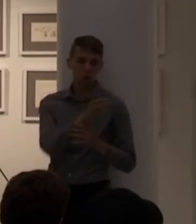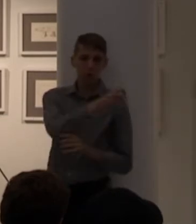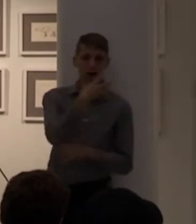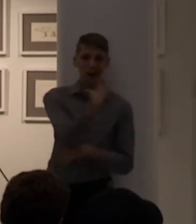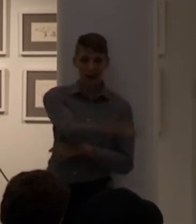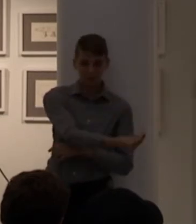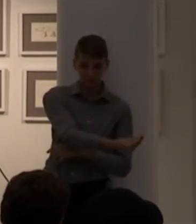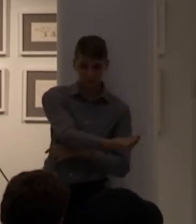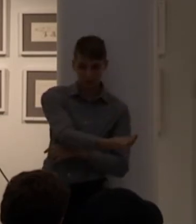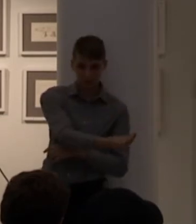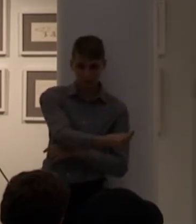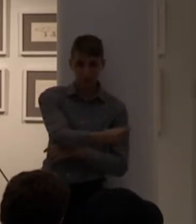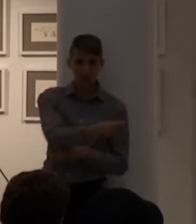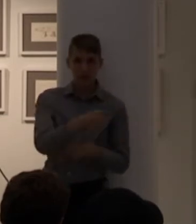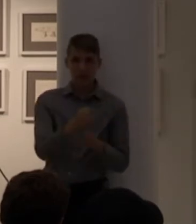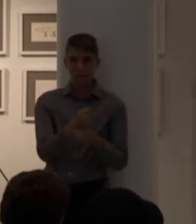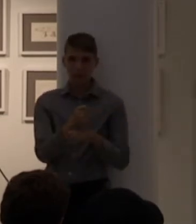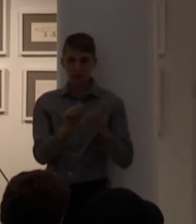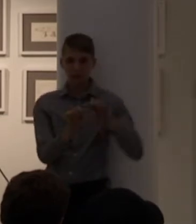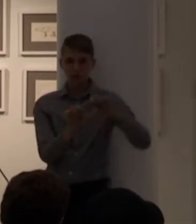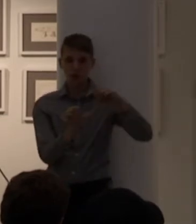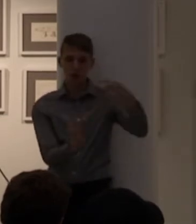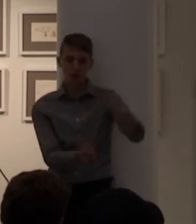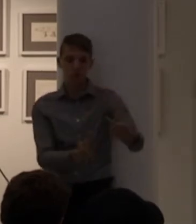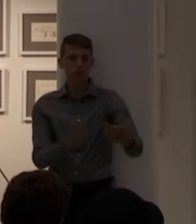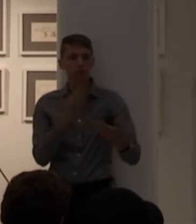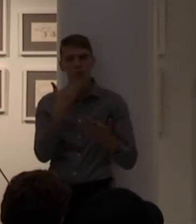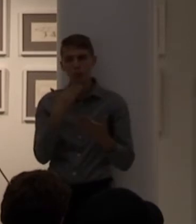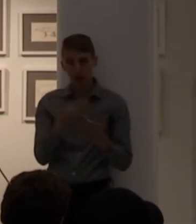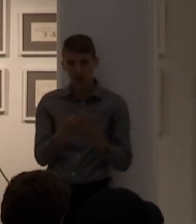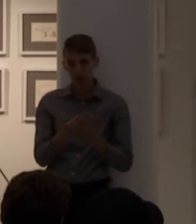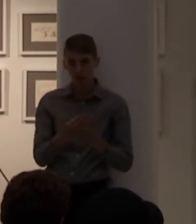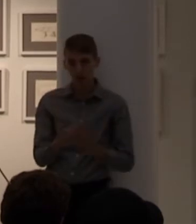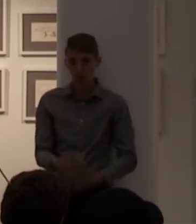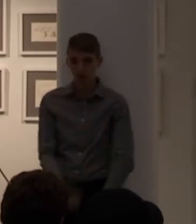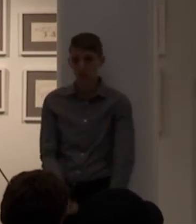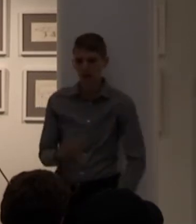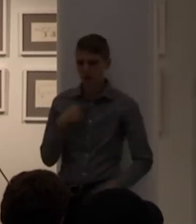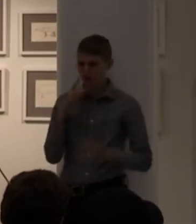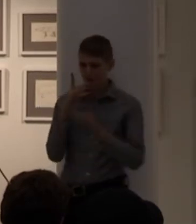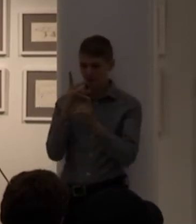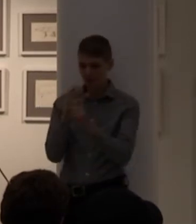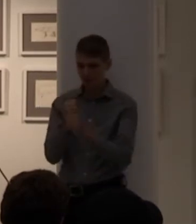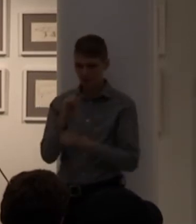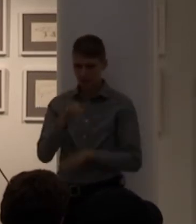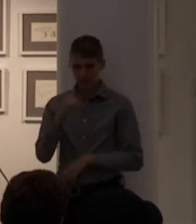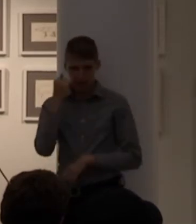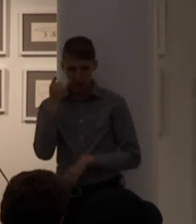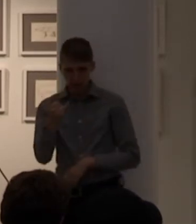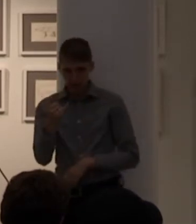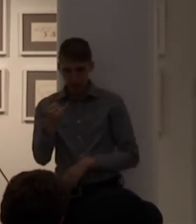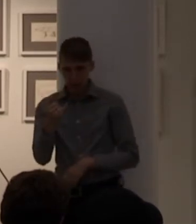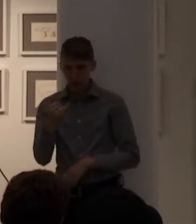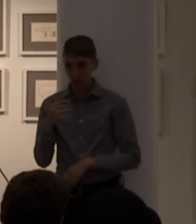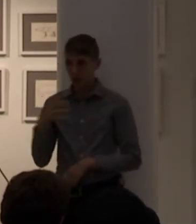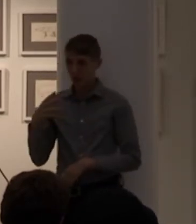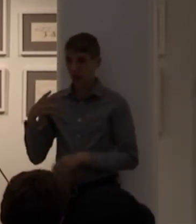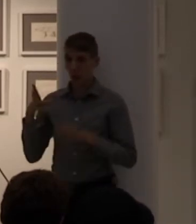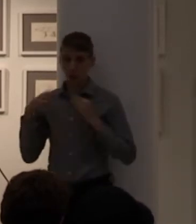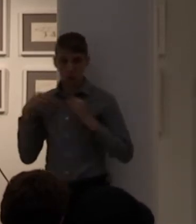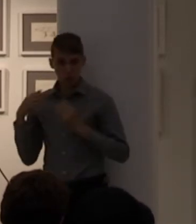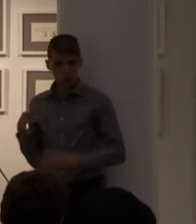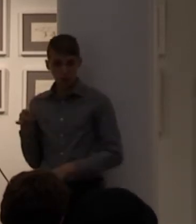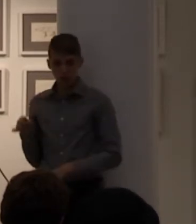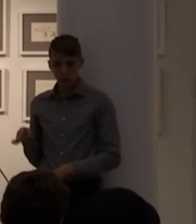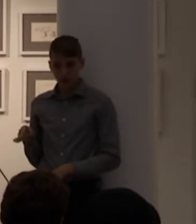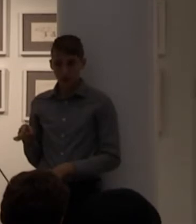was absolutely fascinated with the idea of it, and I was very friendly with the owner, and every time I would go out there, he would give me